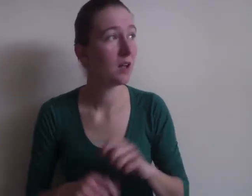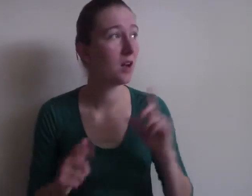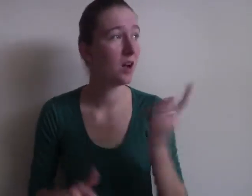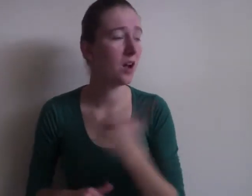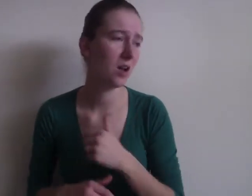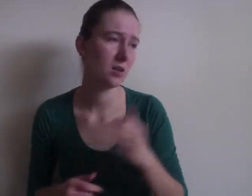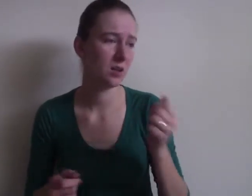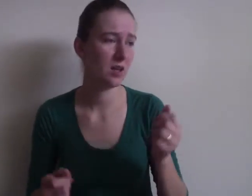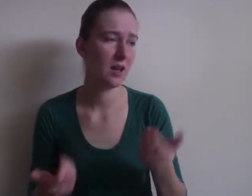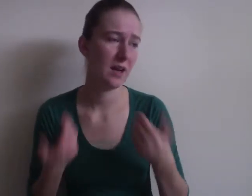looks like what?